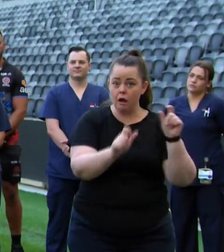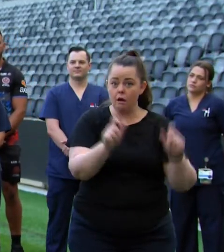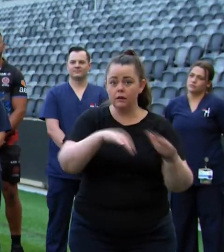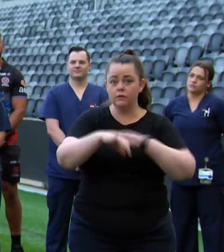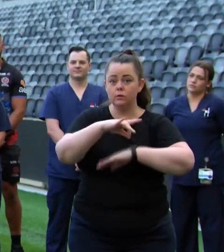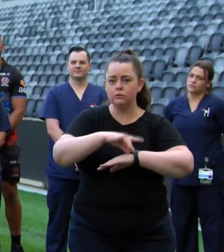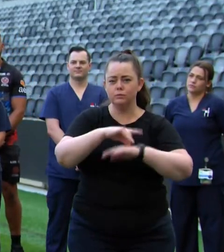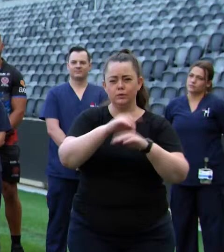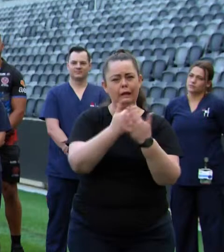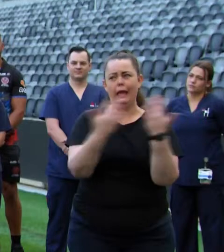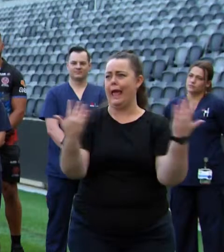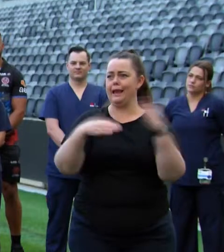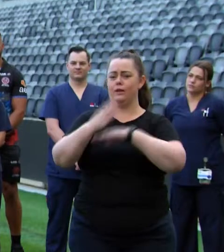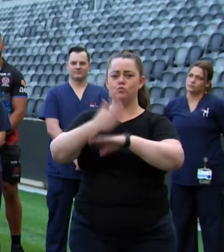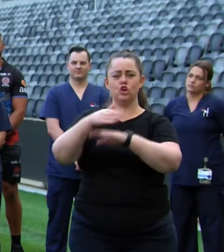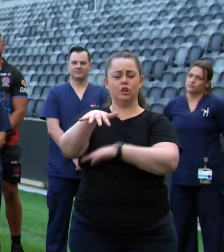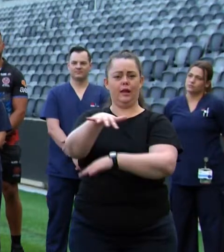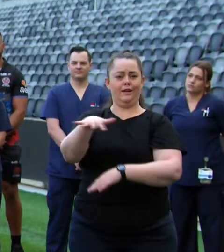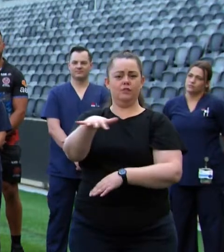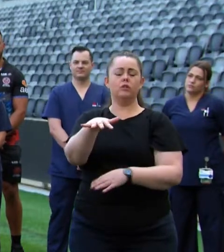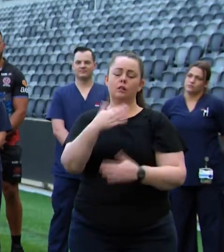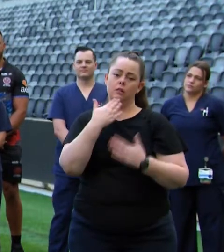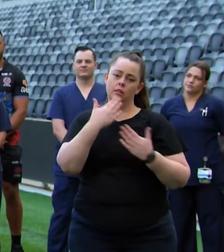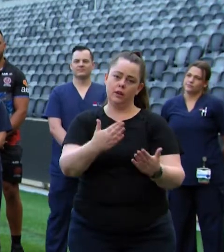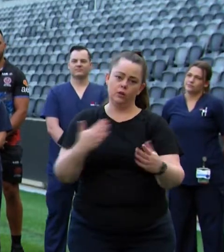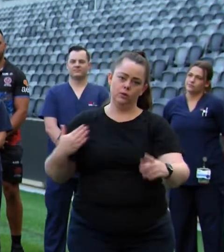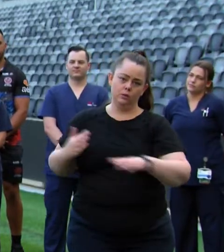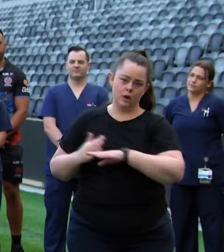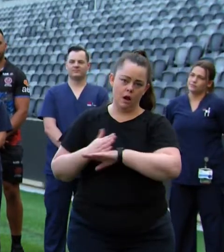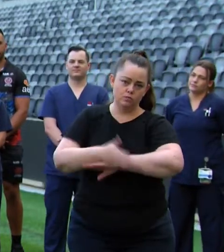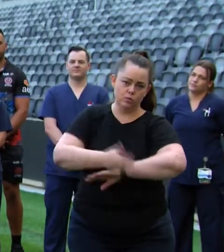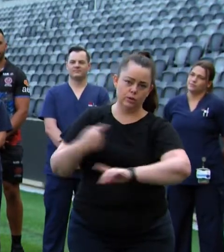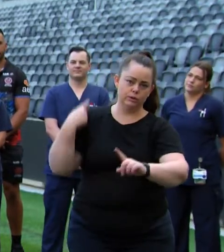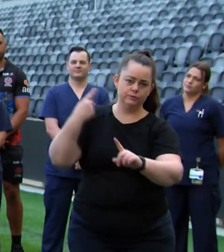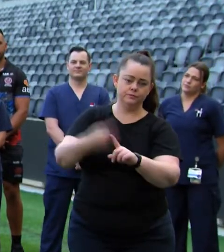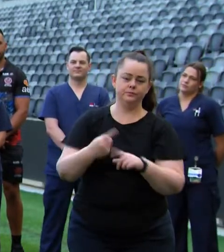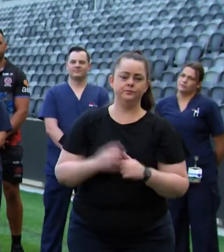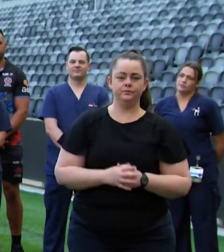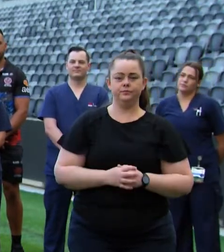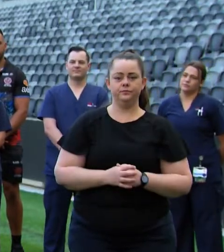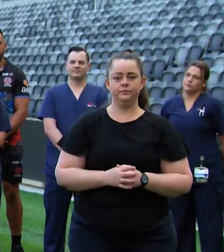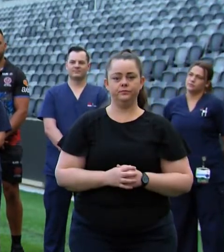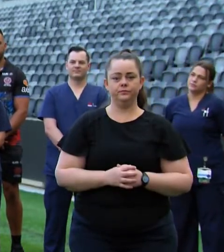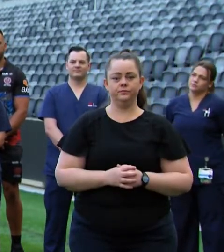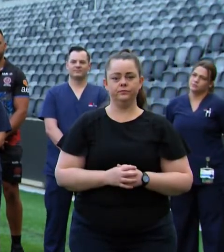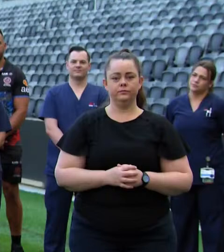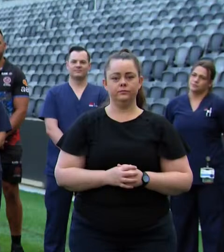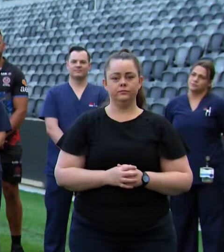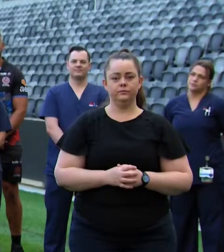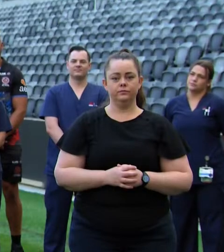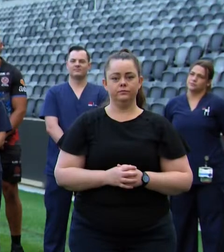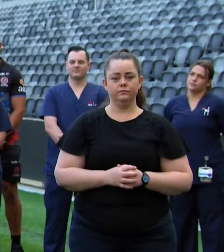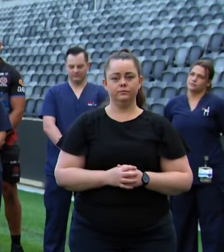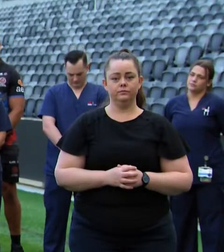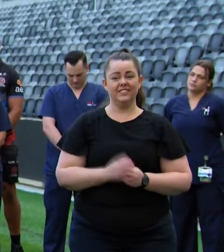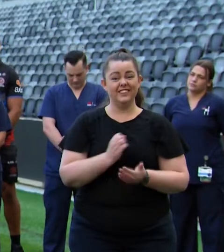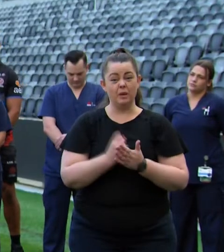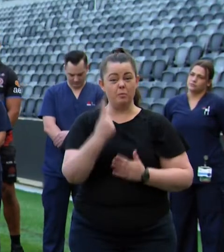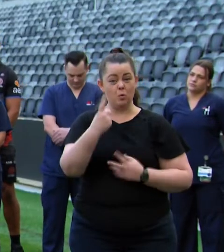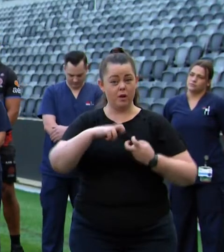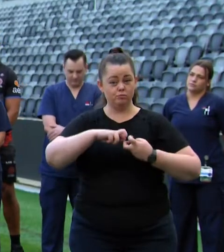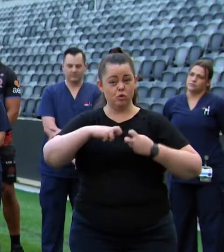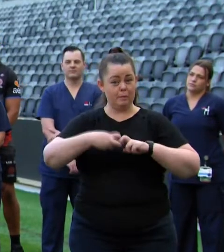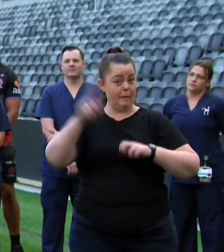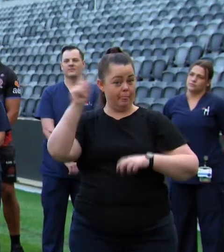month. I also just want to acknowledge that the boosters are still the single biggest issue for us at the present